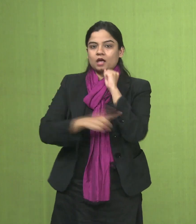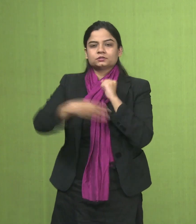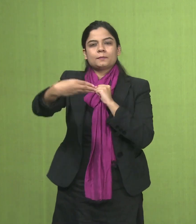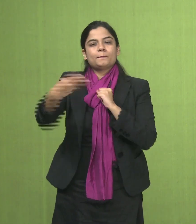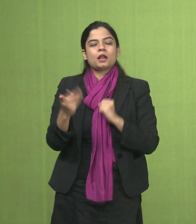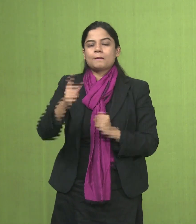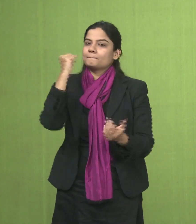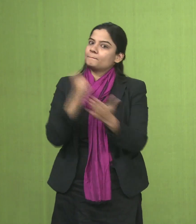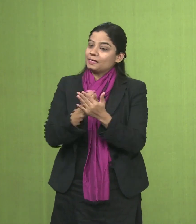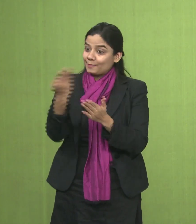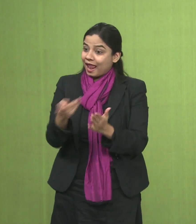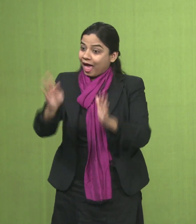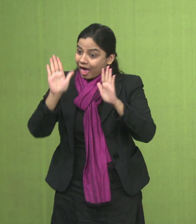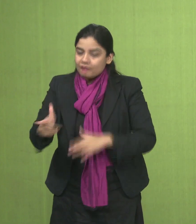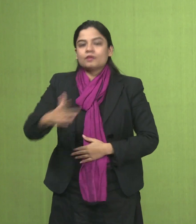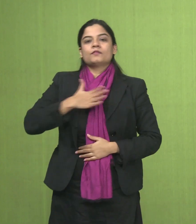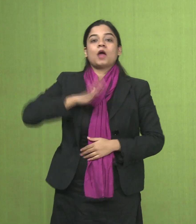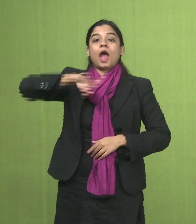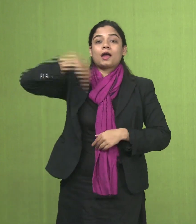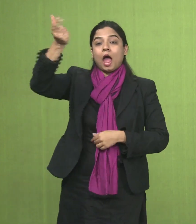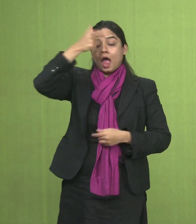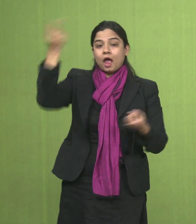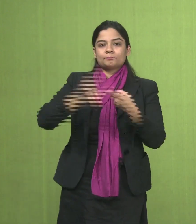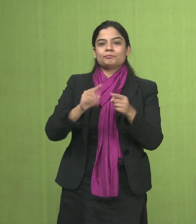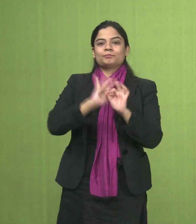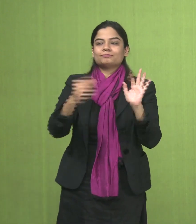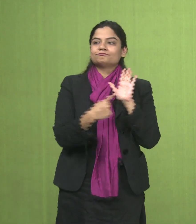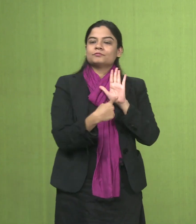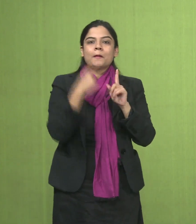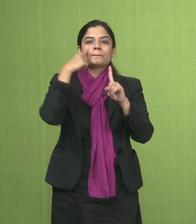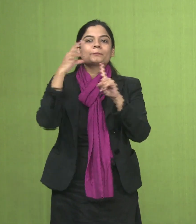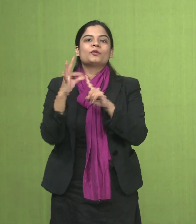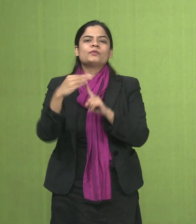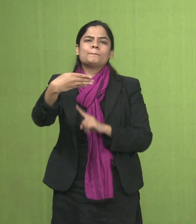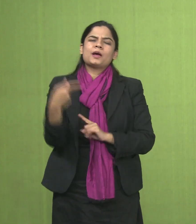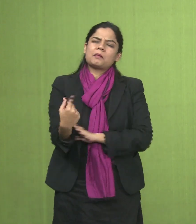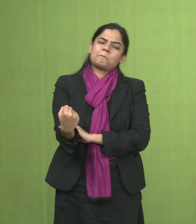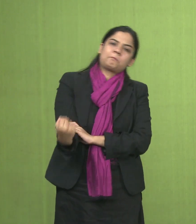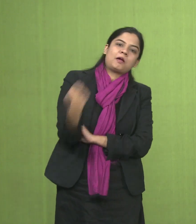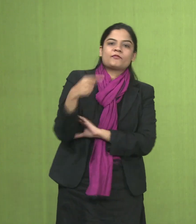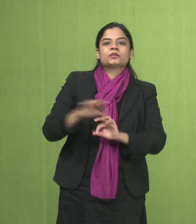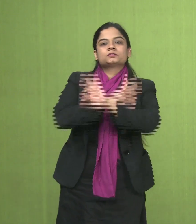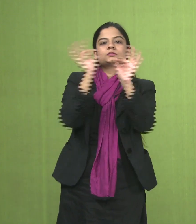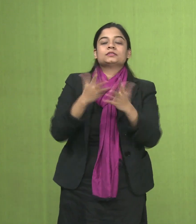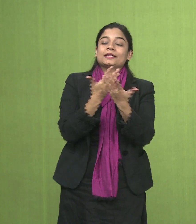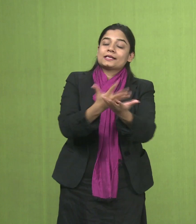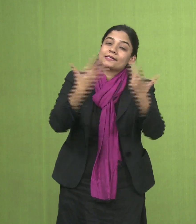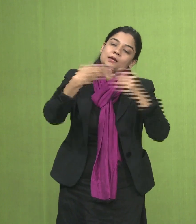bills, receipts or guarantee cards. You have to take them so that you can always go back to them if there's any problem you coming